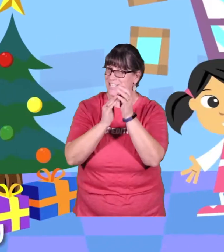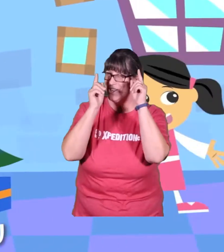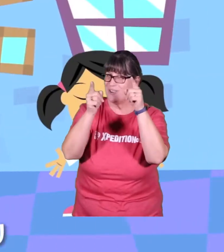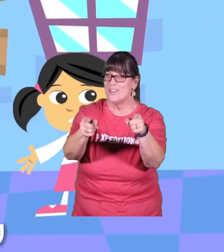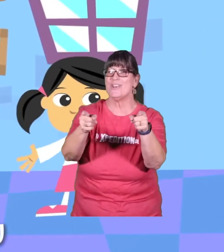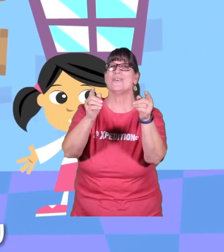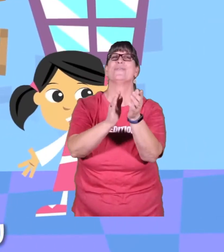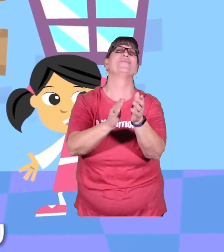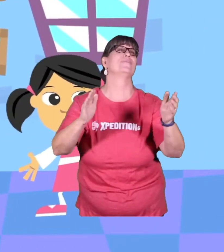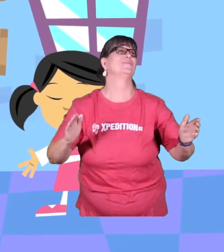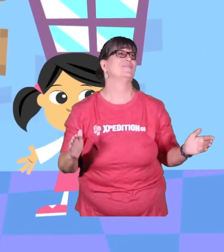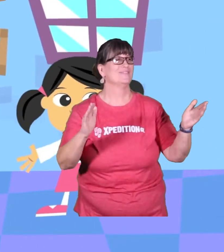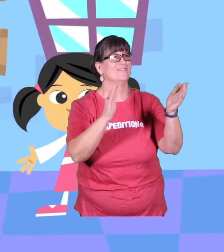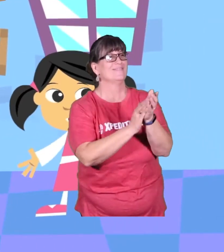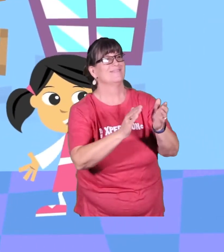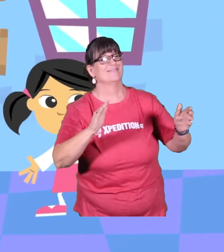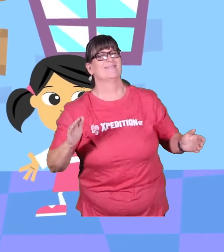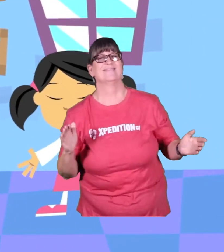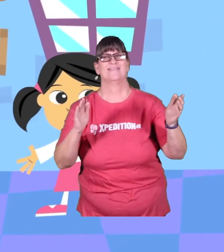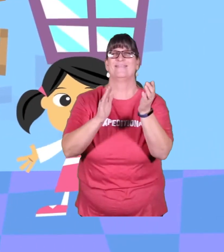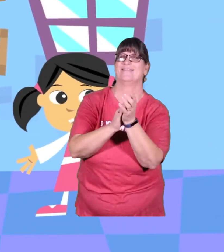To you